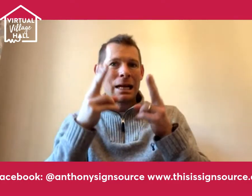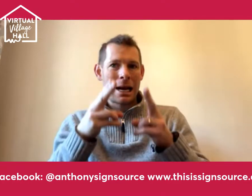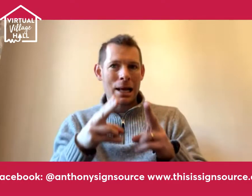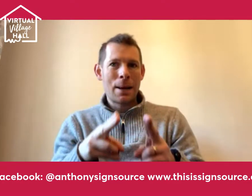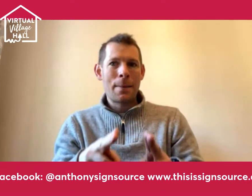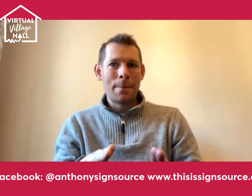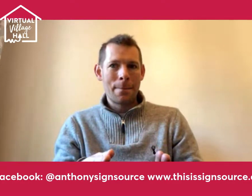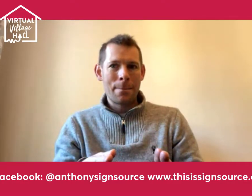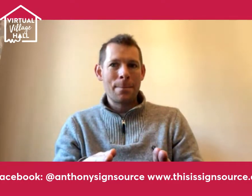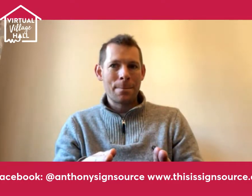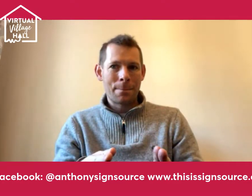She's slim.